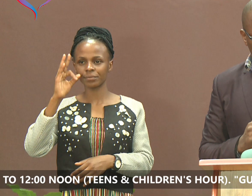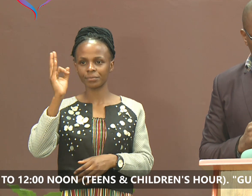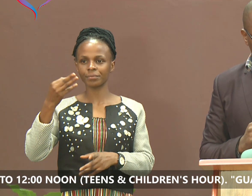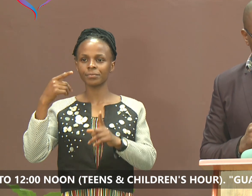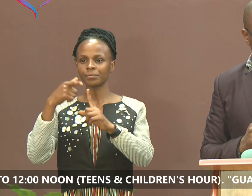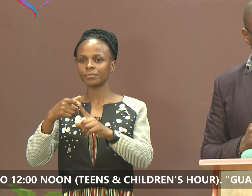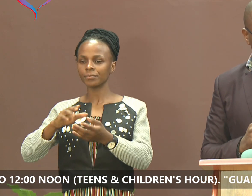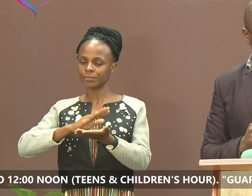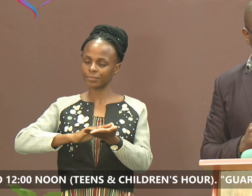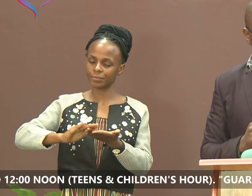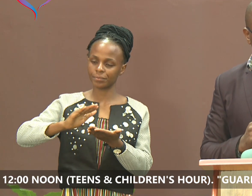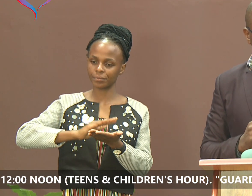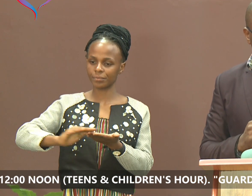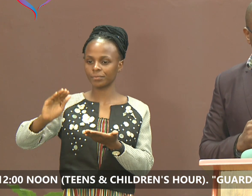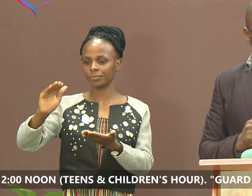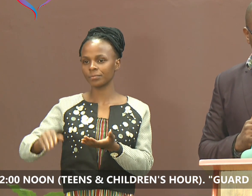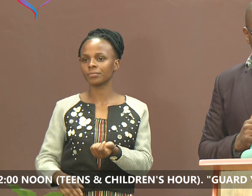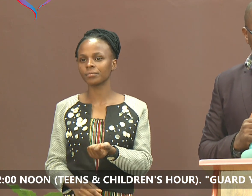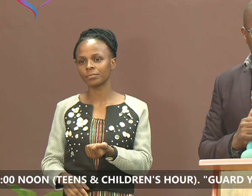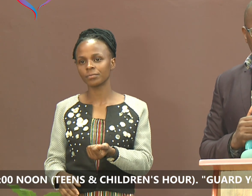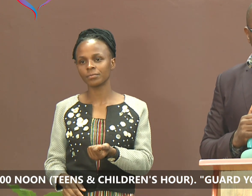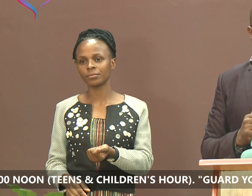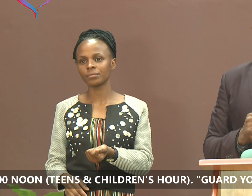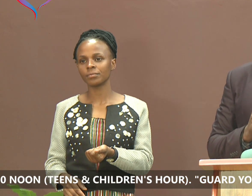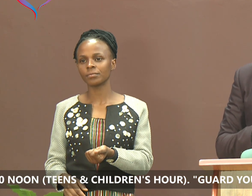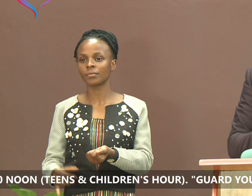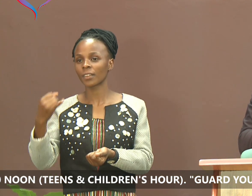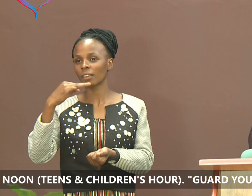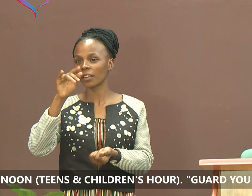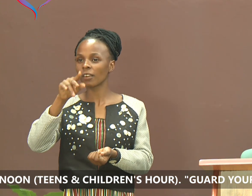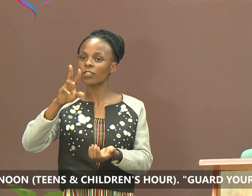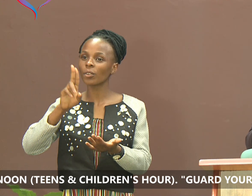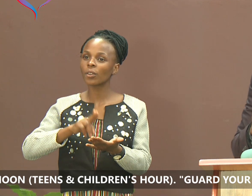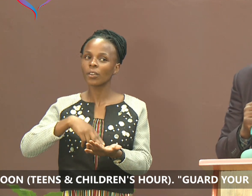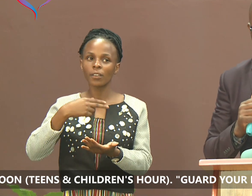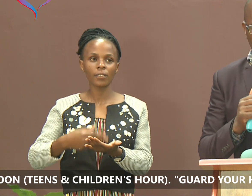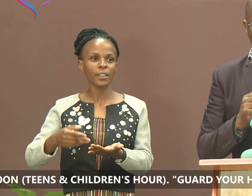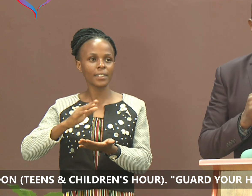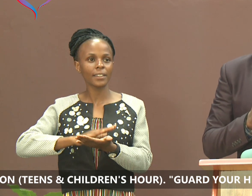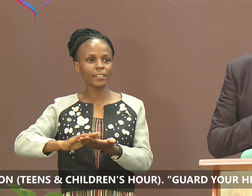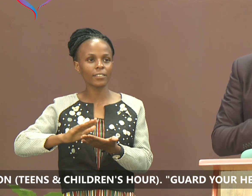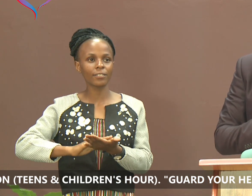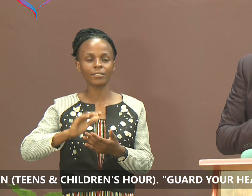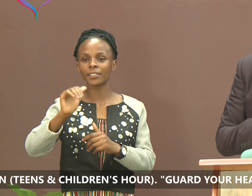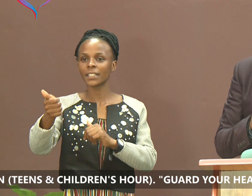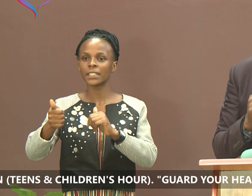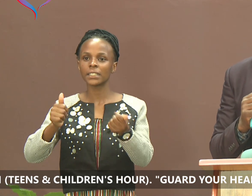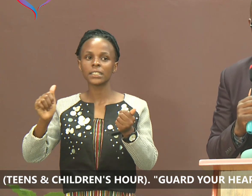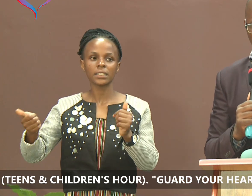is forgiveness. Ekigendererwa ekyokusatu kwe kusonyiwa. If you are failing in forgiving each other in the